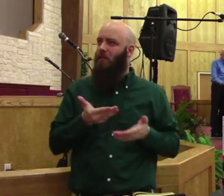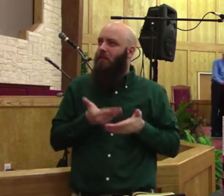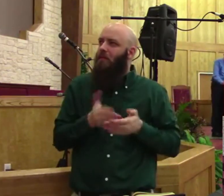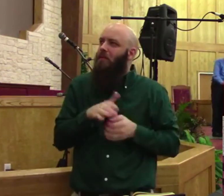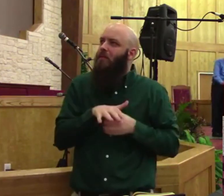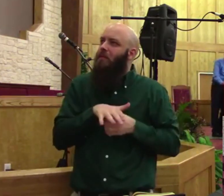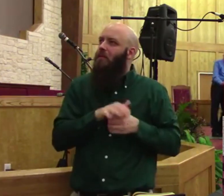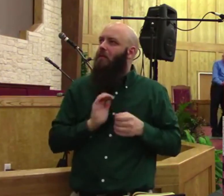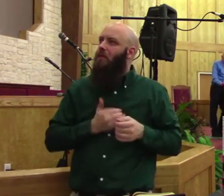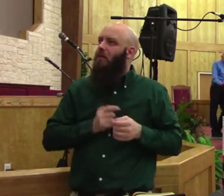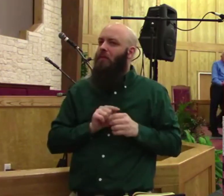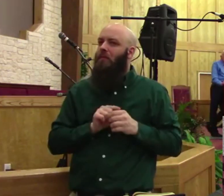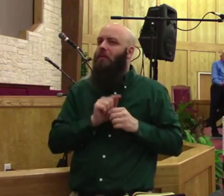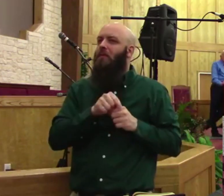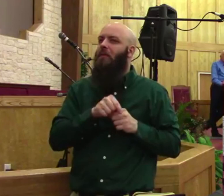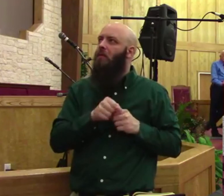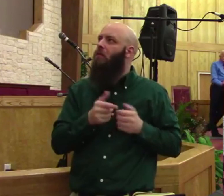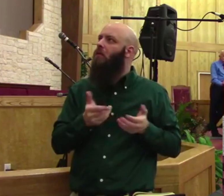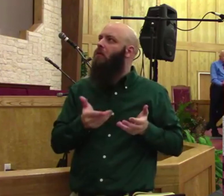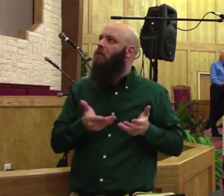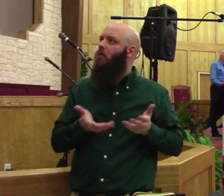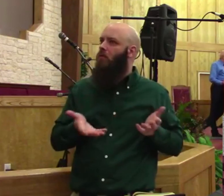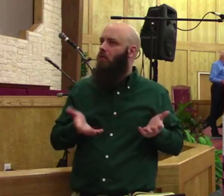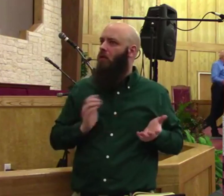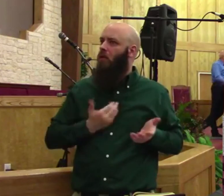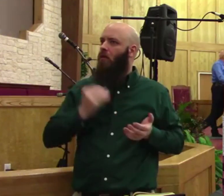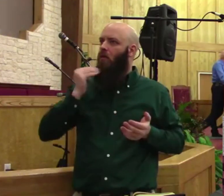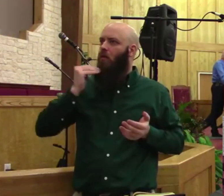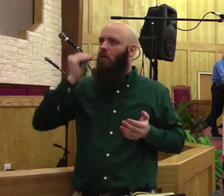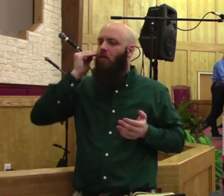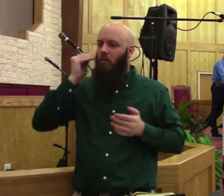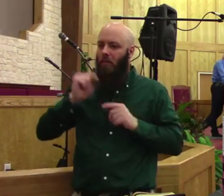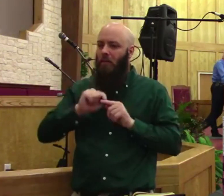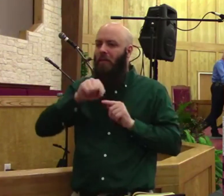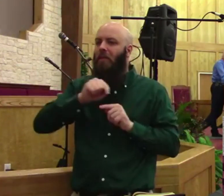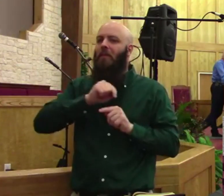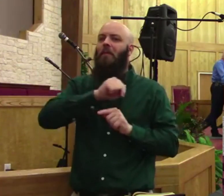live, to the communities that we